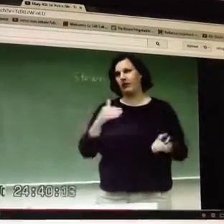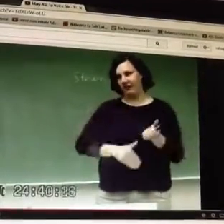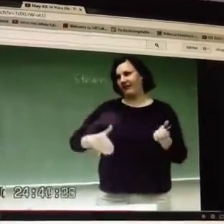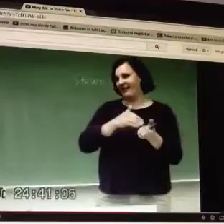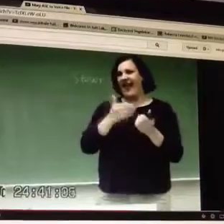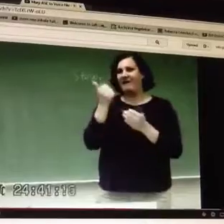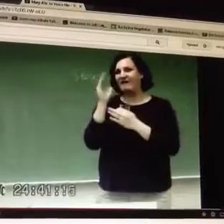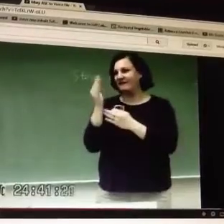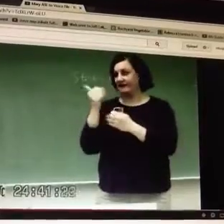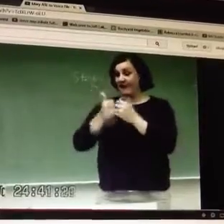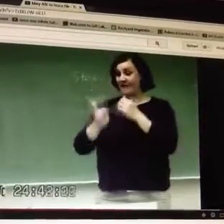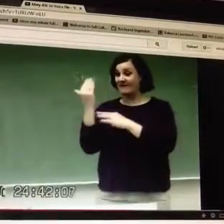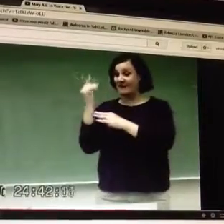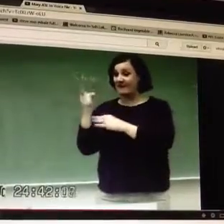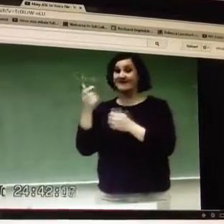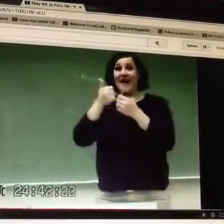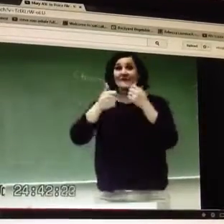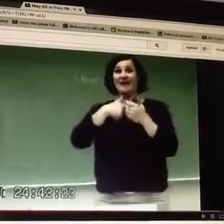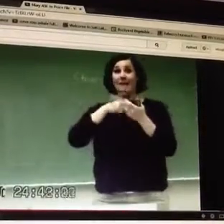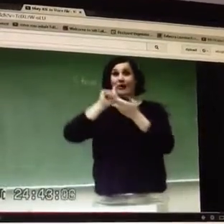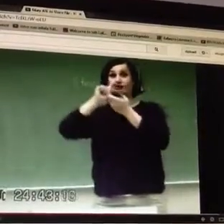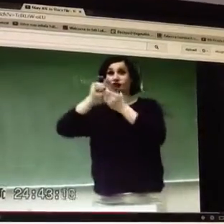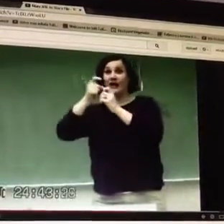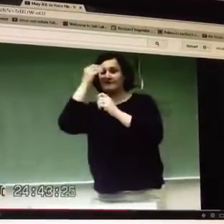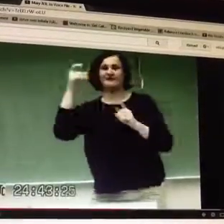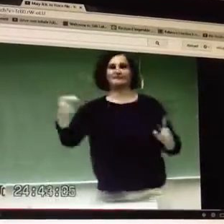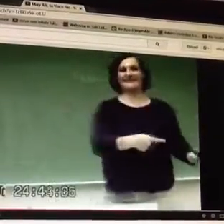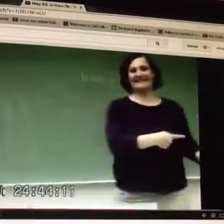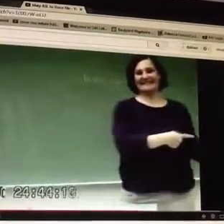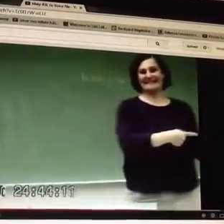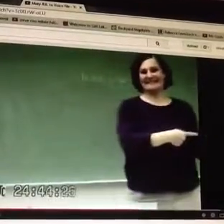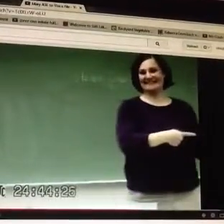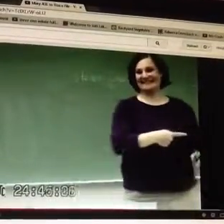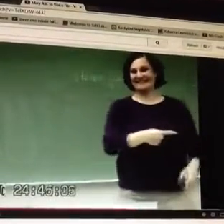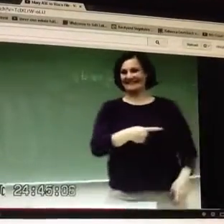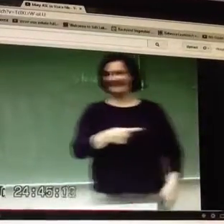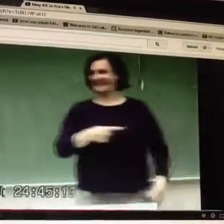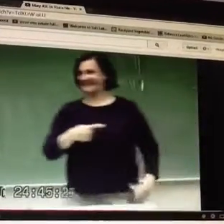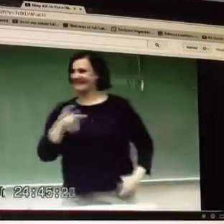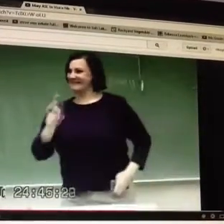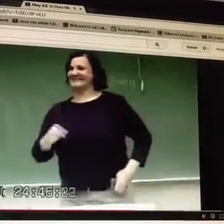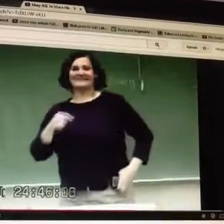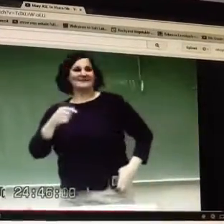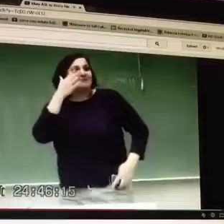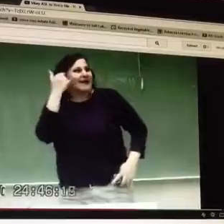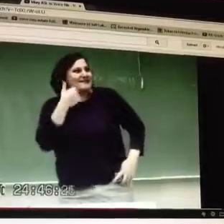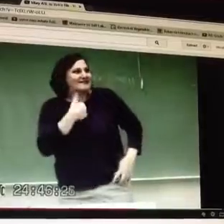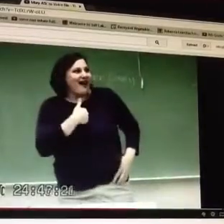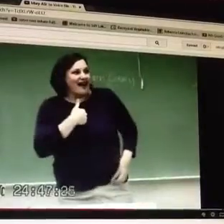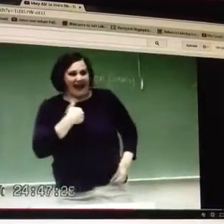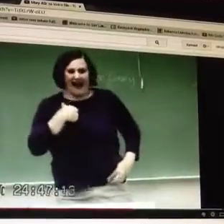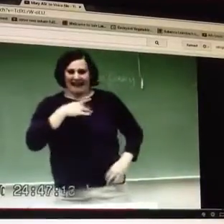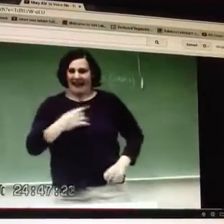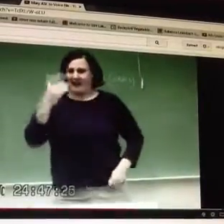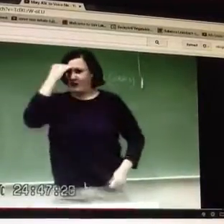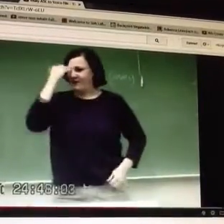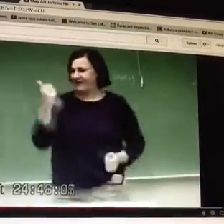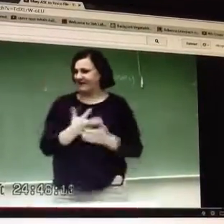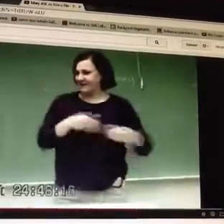You want to remember to always sync your computer with your phone. So the information you have on your computer is also